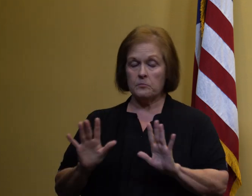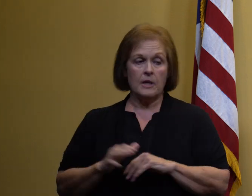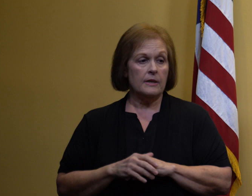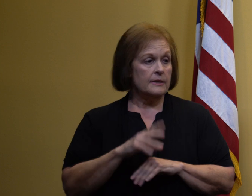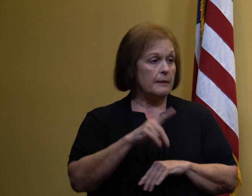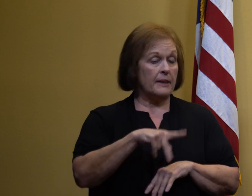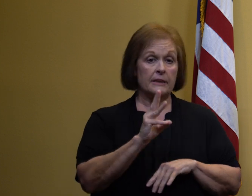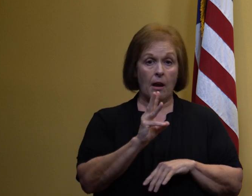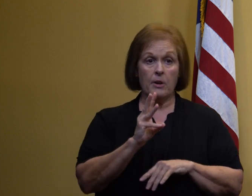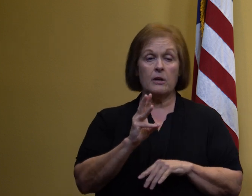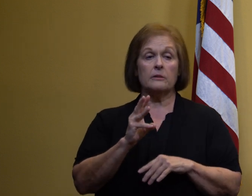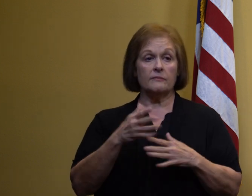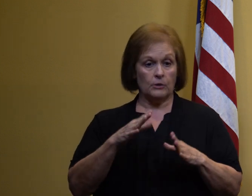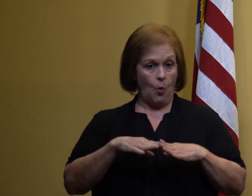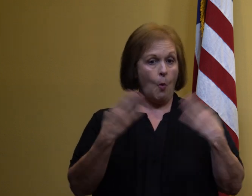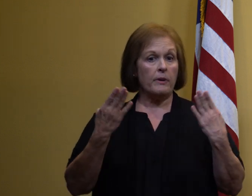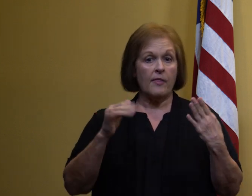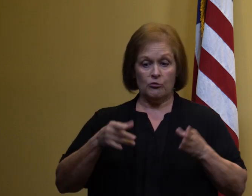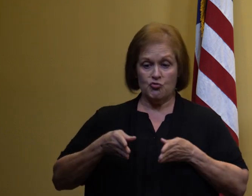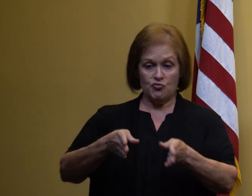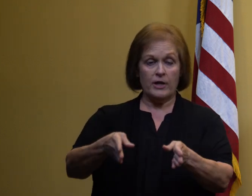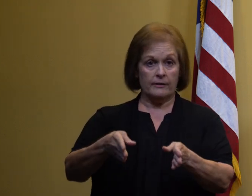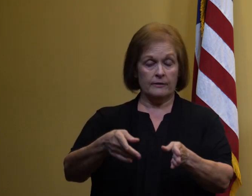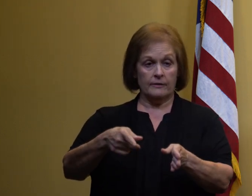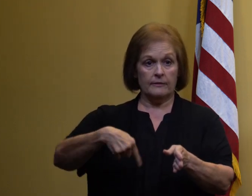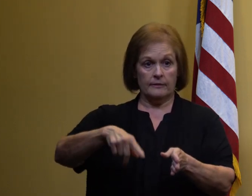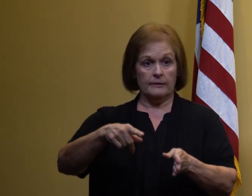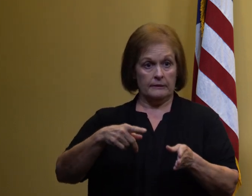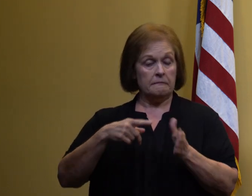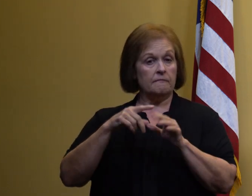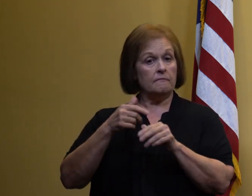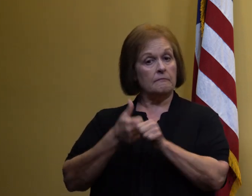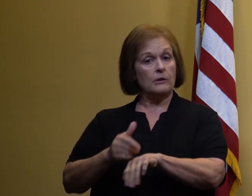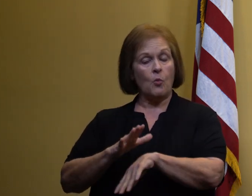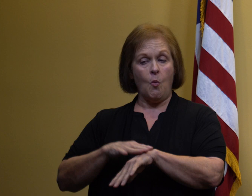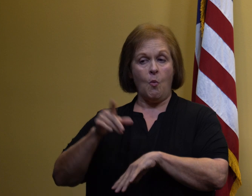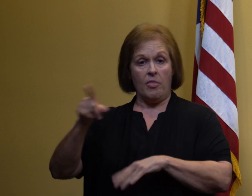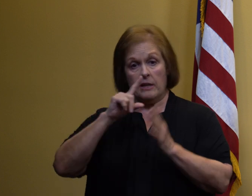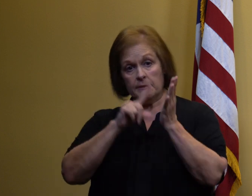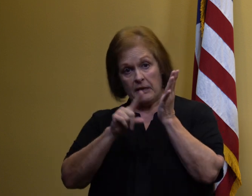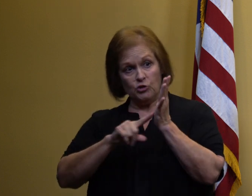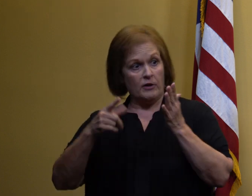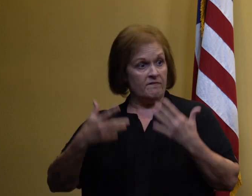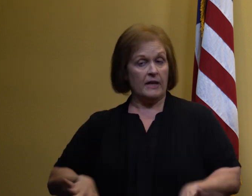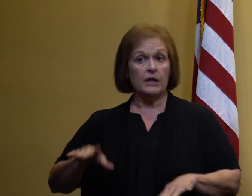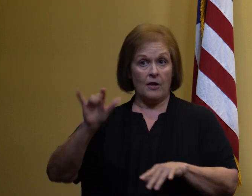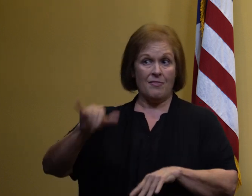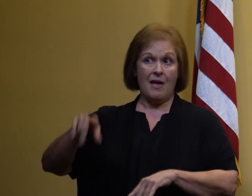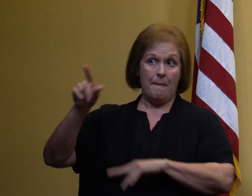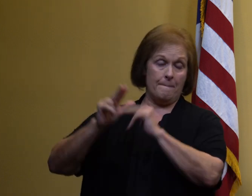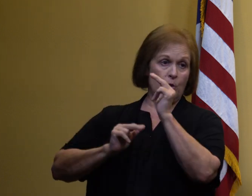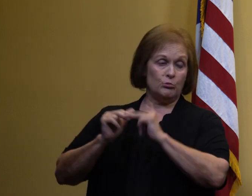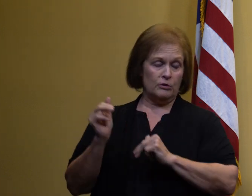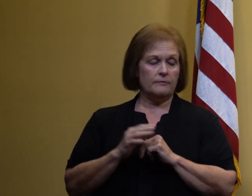DPW has now reopened the roadway just based on the inspections that code enforcement has